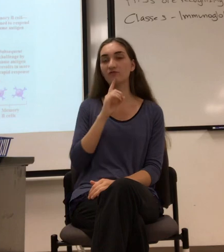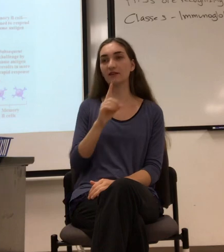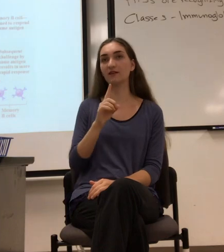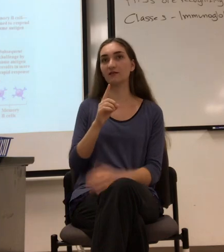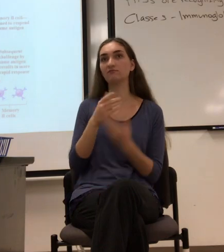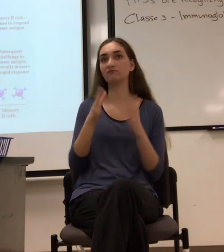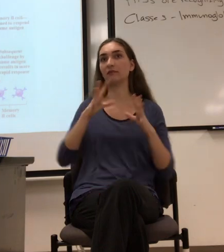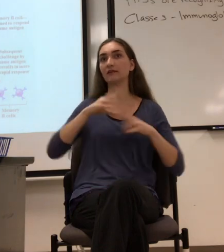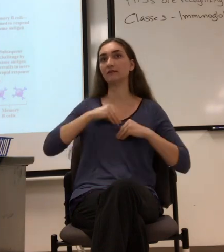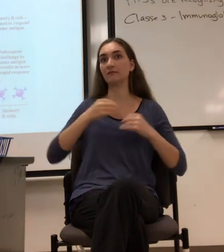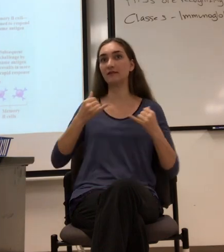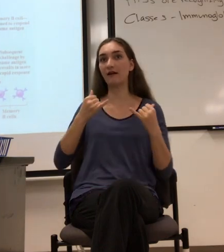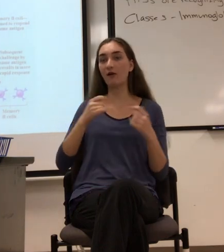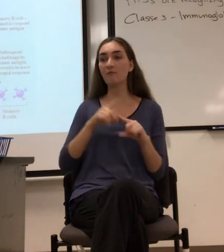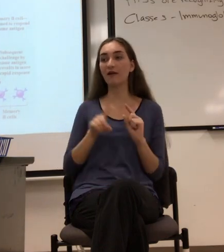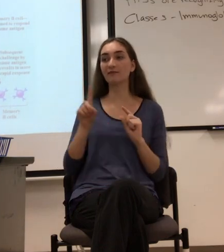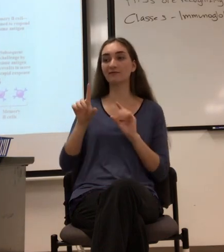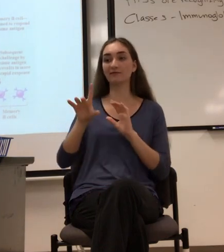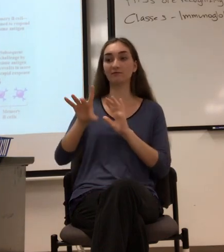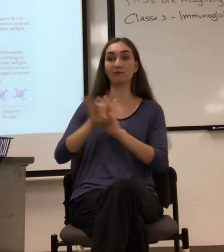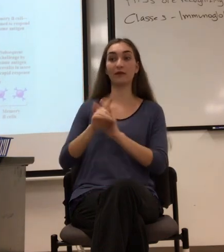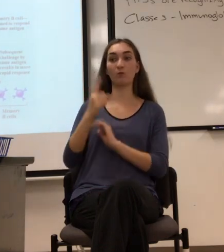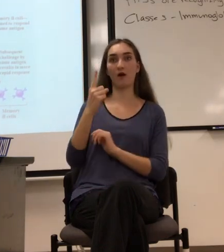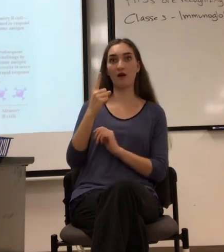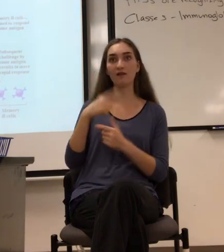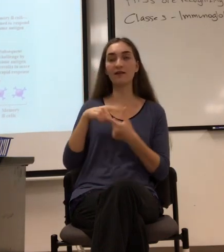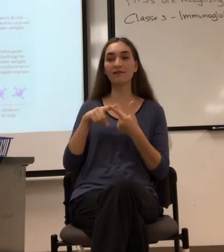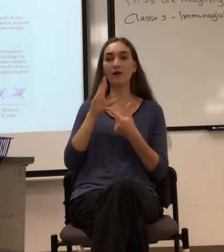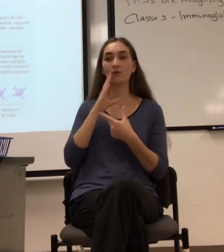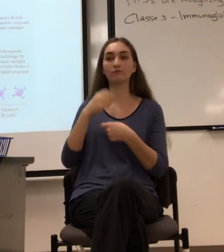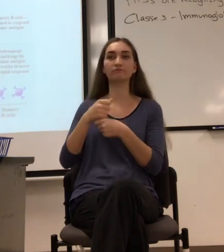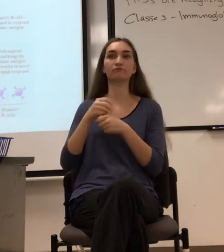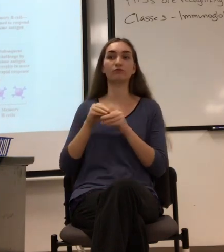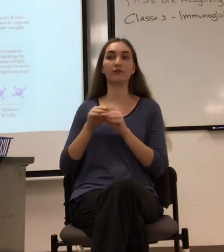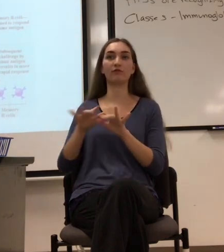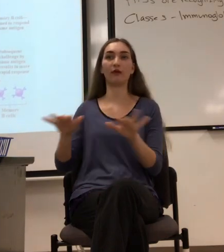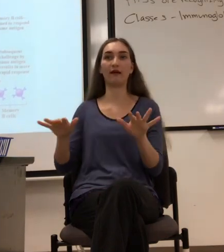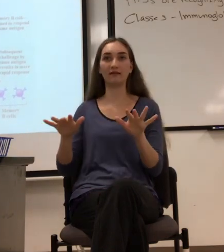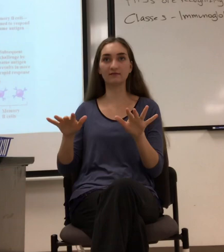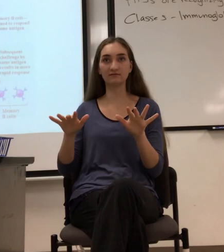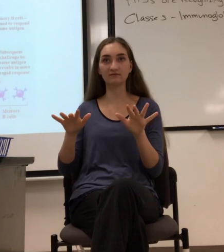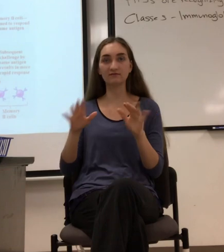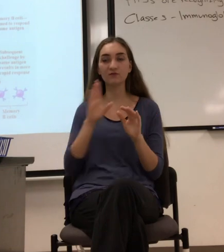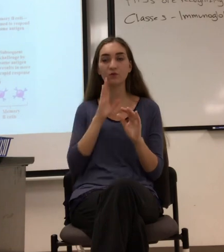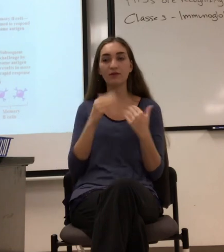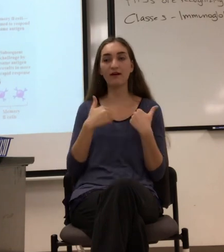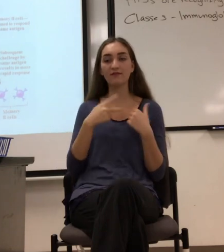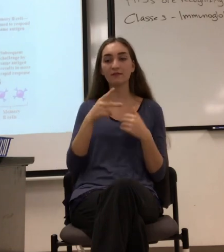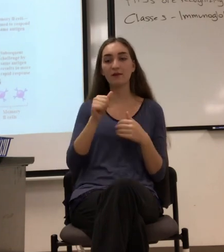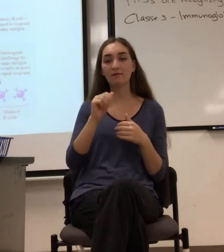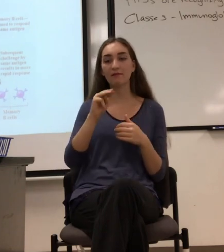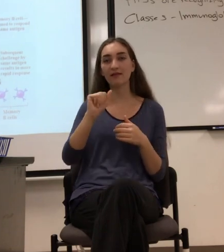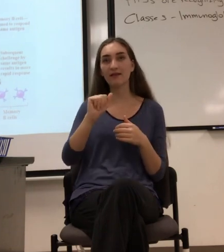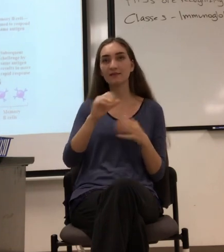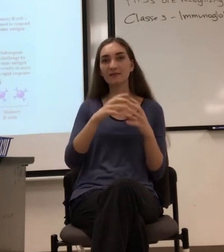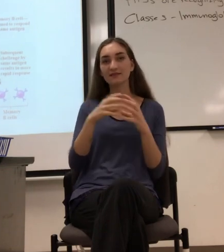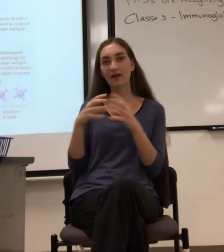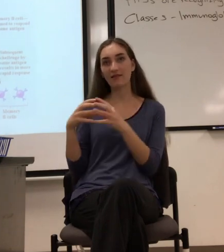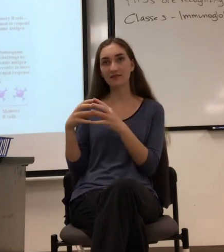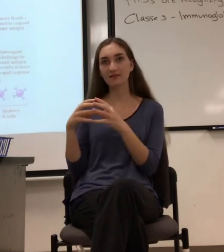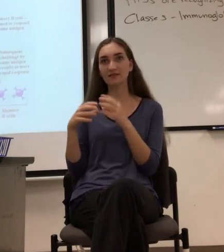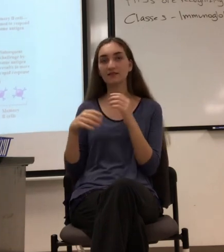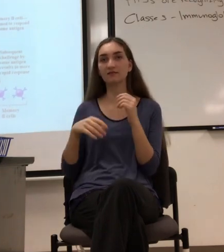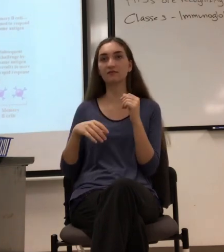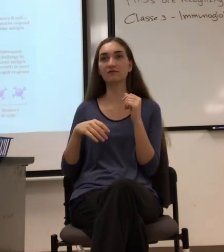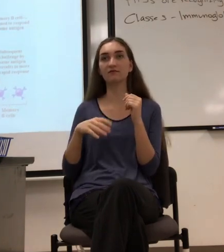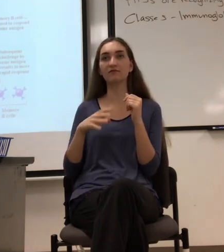is the one you choose to proliferate. And when you do that to fight an infection, you're going to get some plasma cells, get your antibody titer up, right?